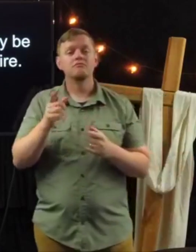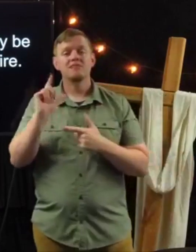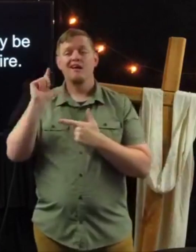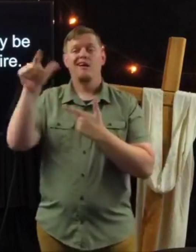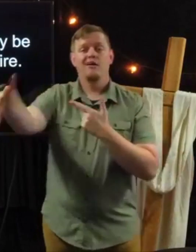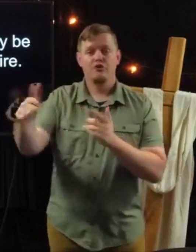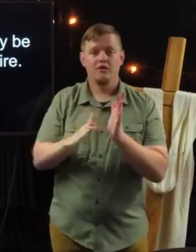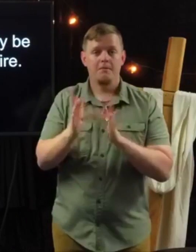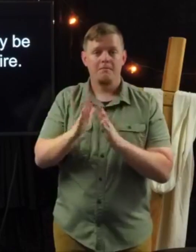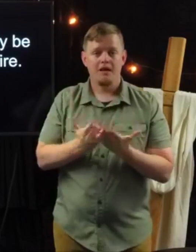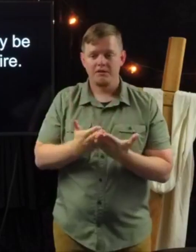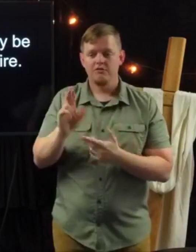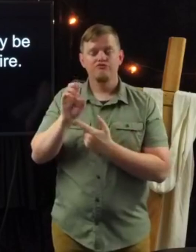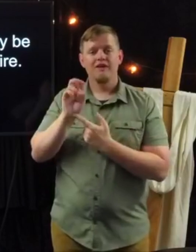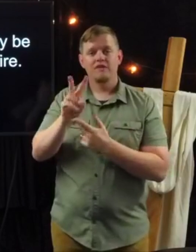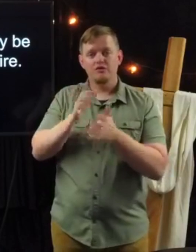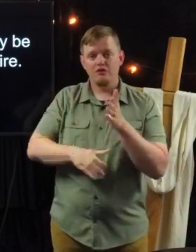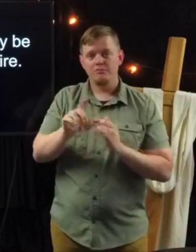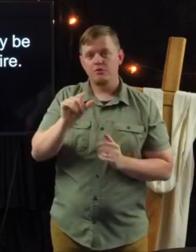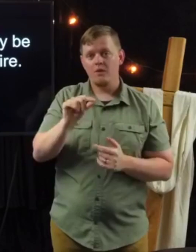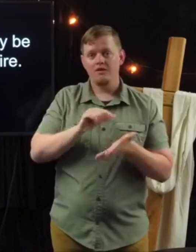And lastly, later in the Bible, Revelation chapter